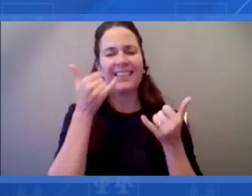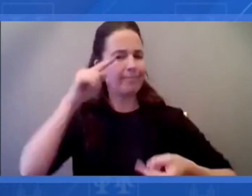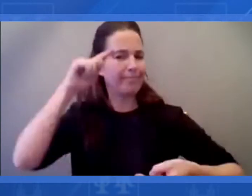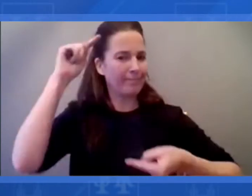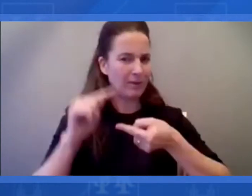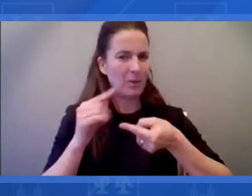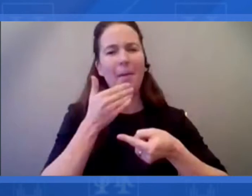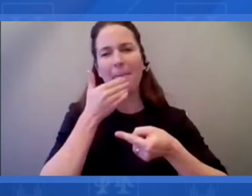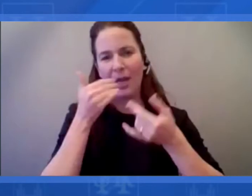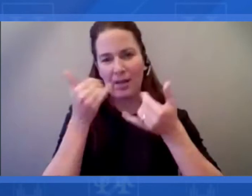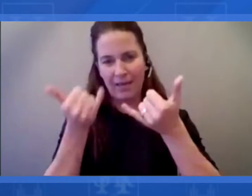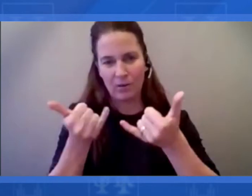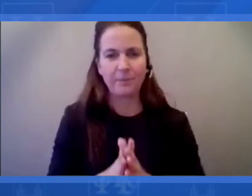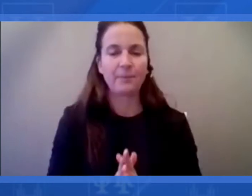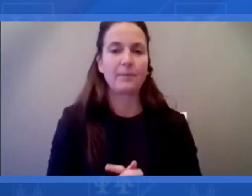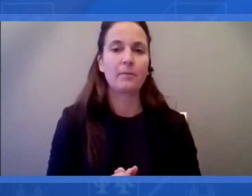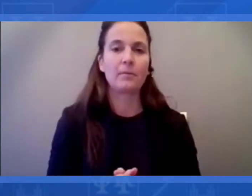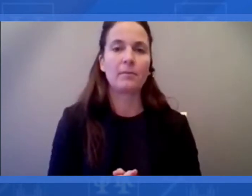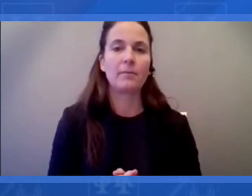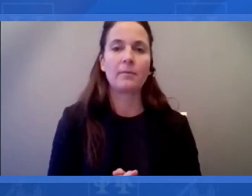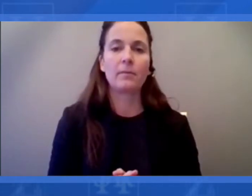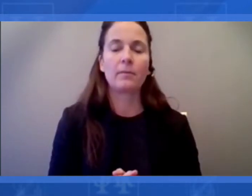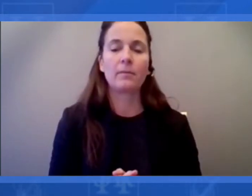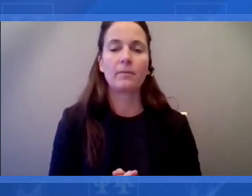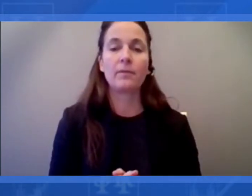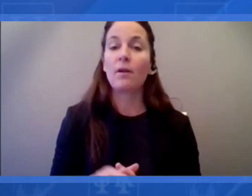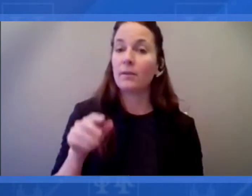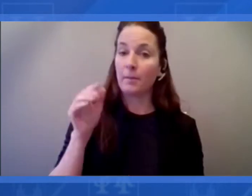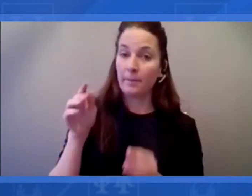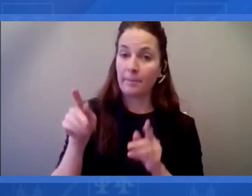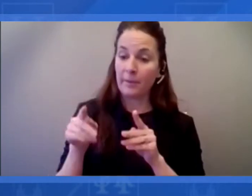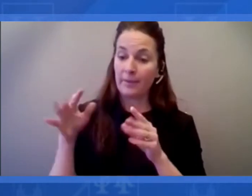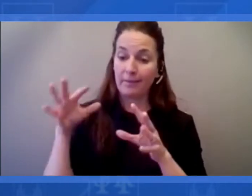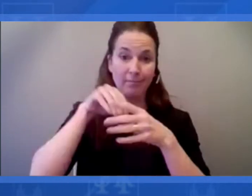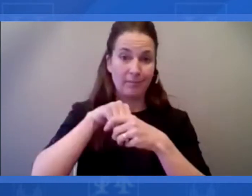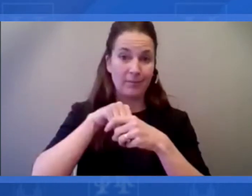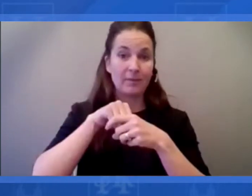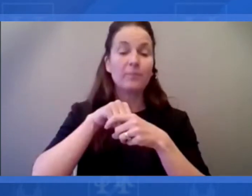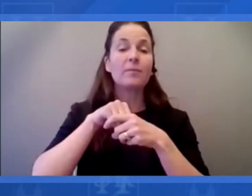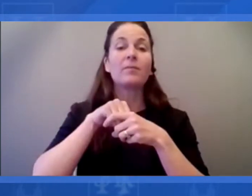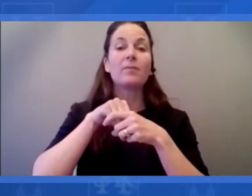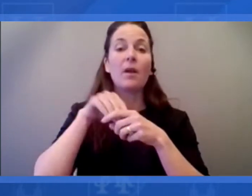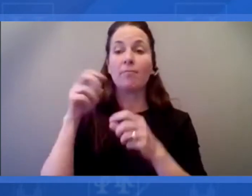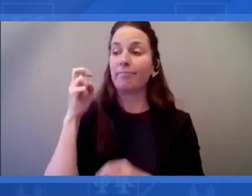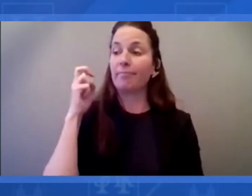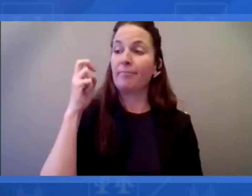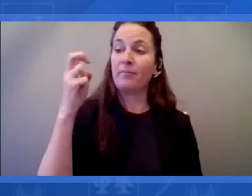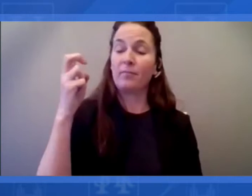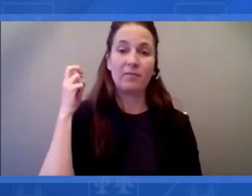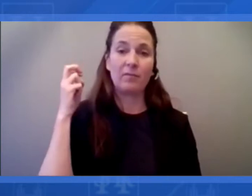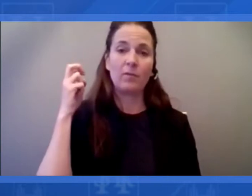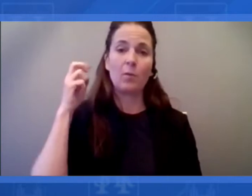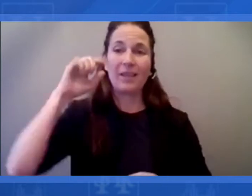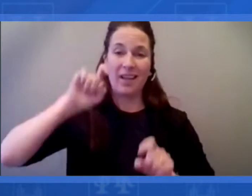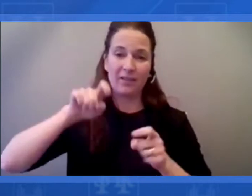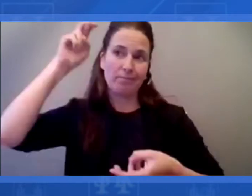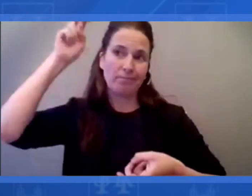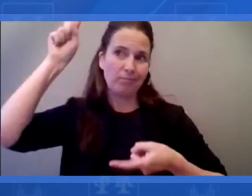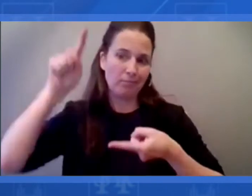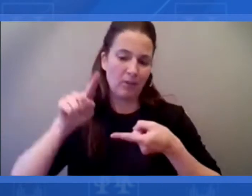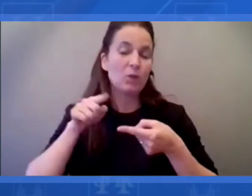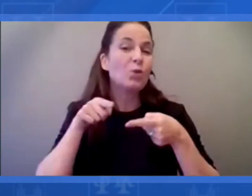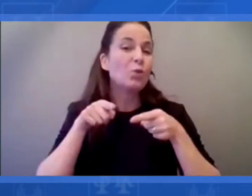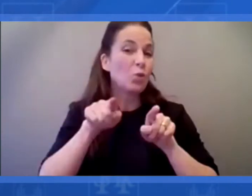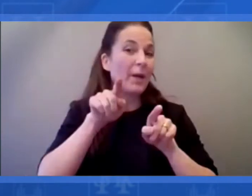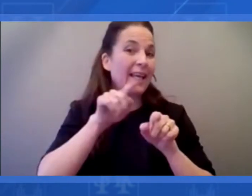At its lowest point, HSR ridership was 26% of normal volume during the pandemic. We